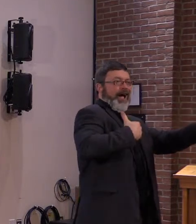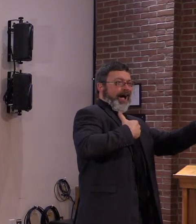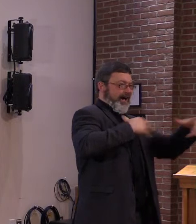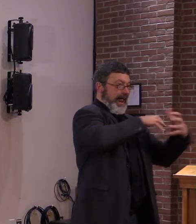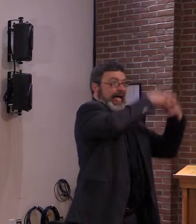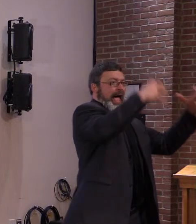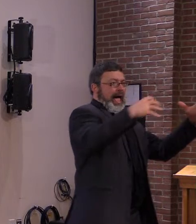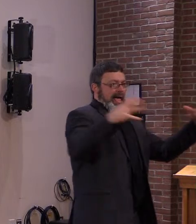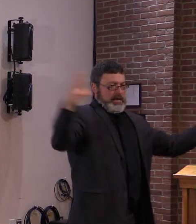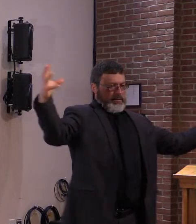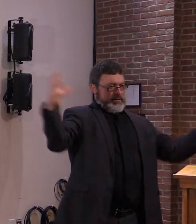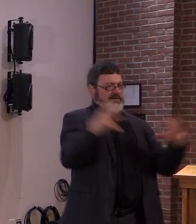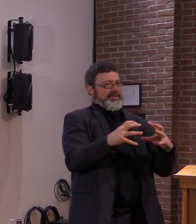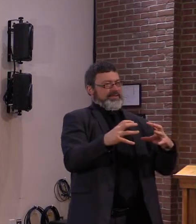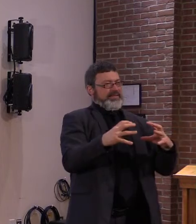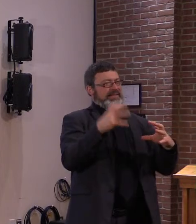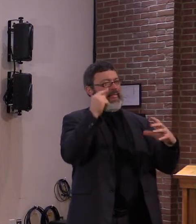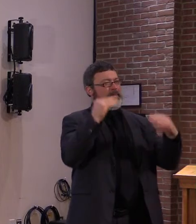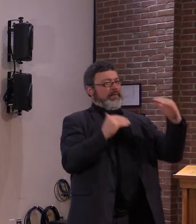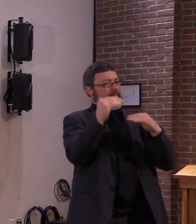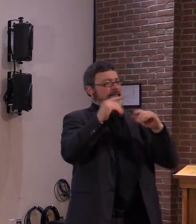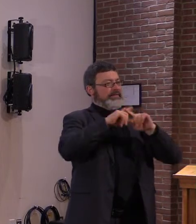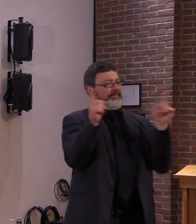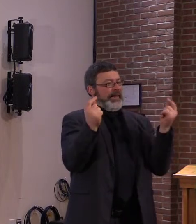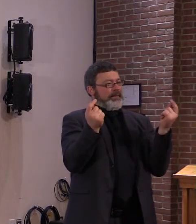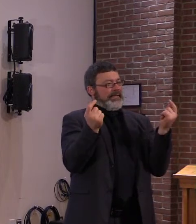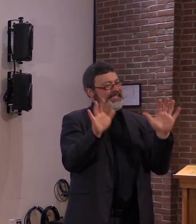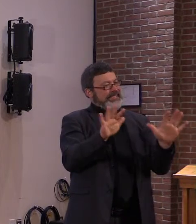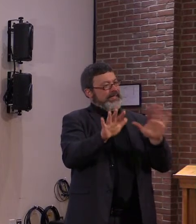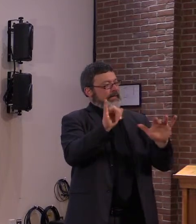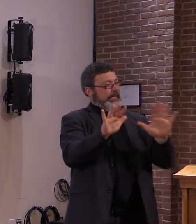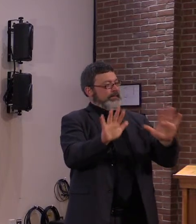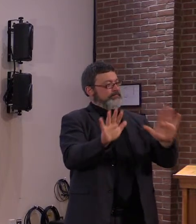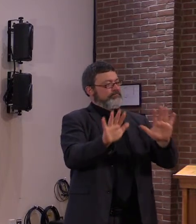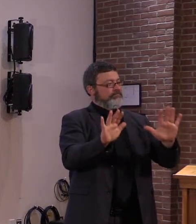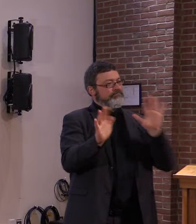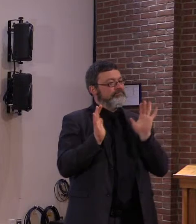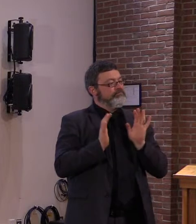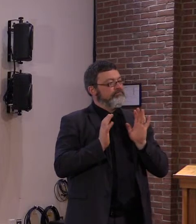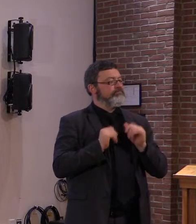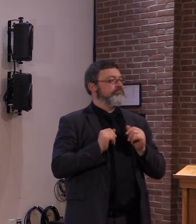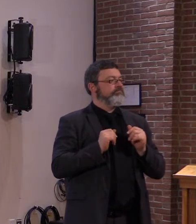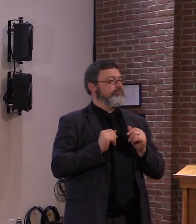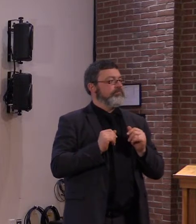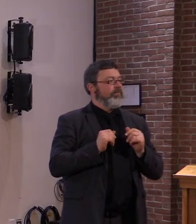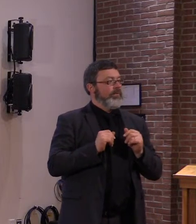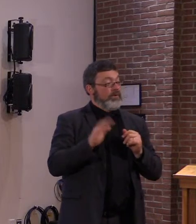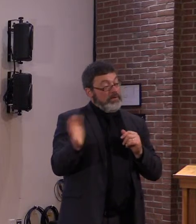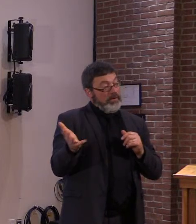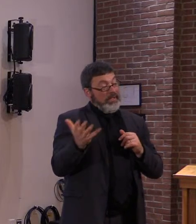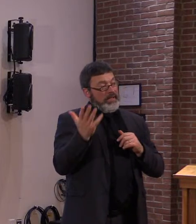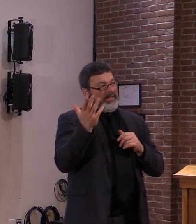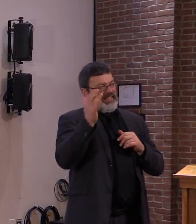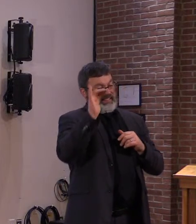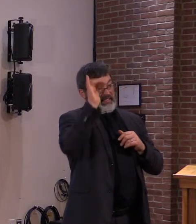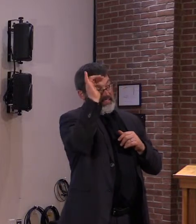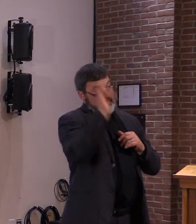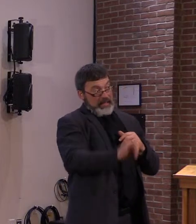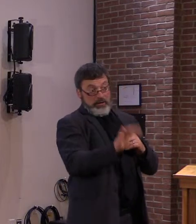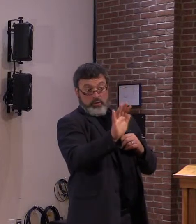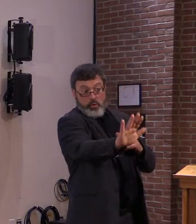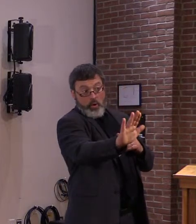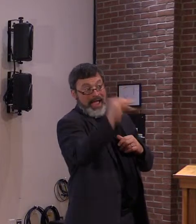the school and wasn't a surveillance test, but was a case-finding exercise where they had symptoms and wanted to see if they had COVID, and then we